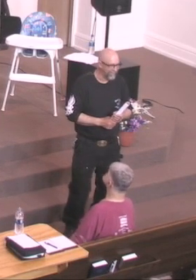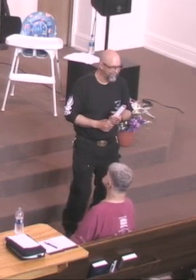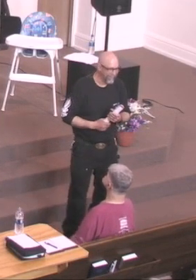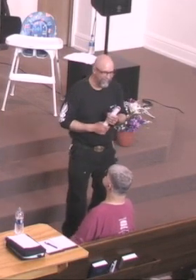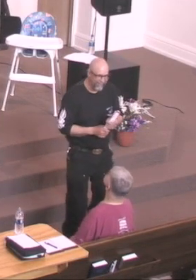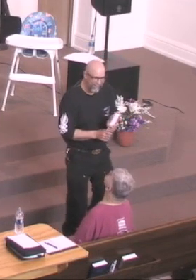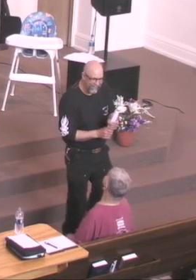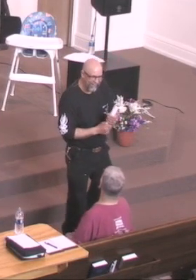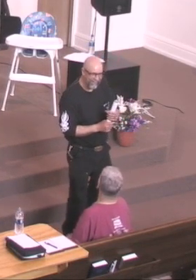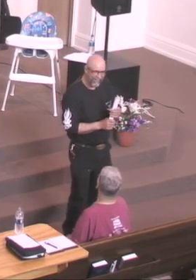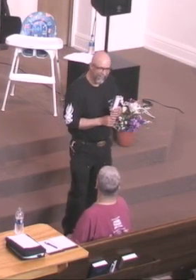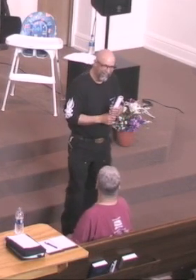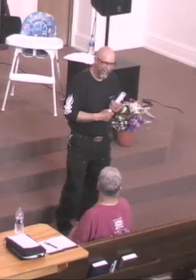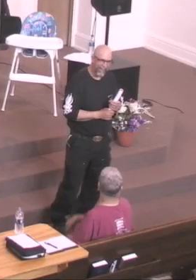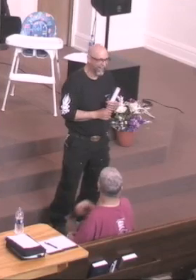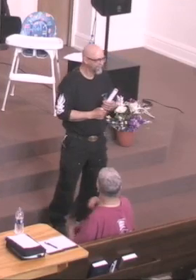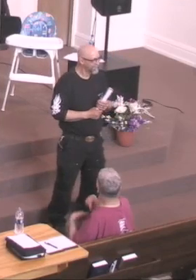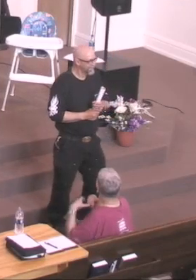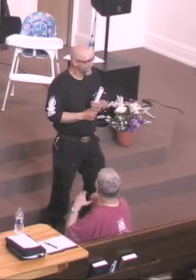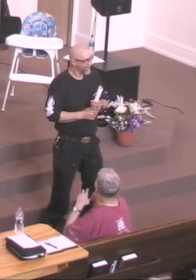Yeah.